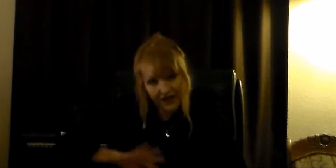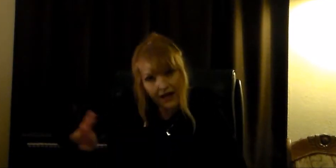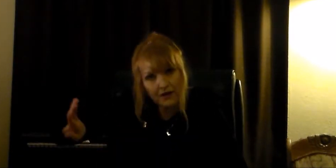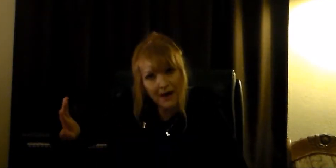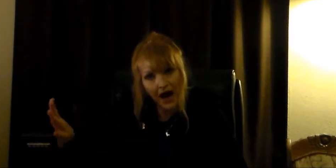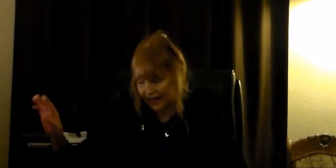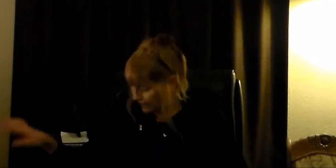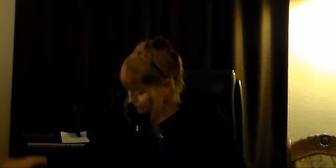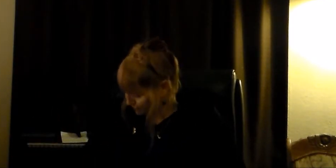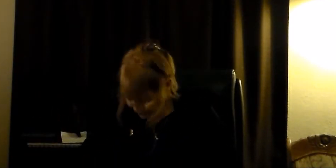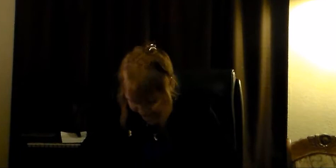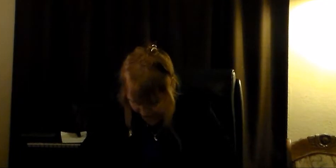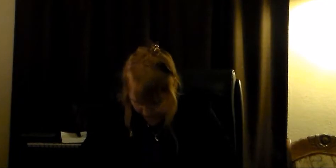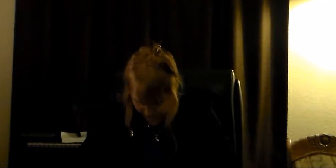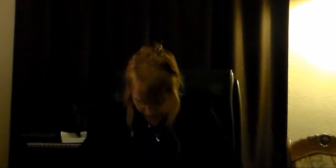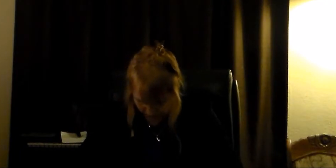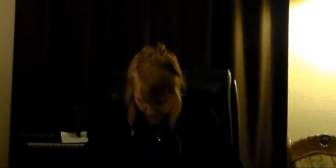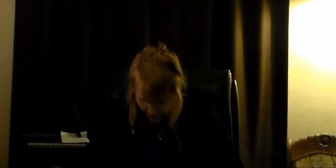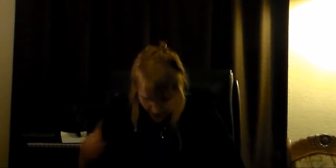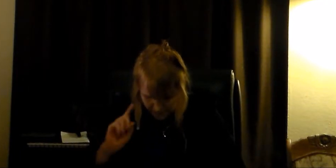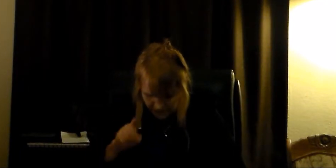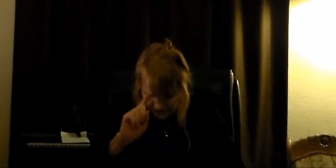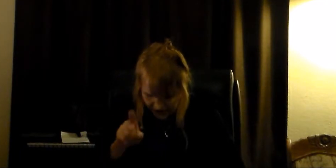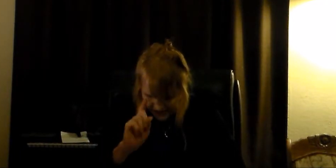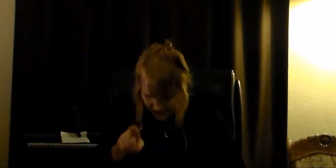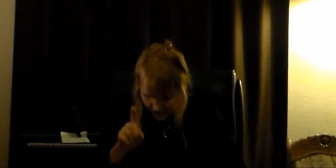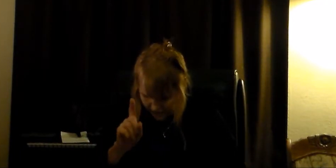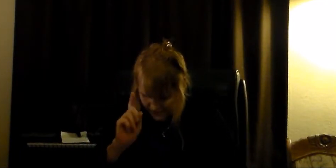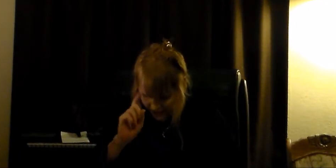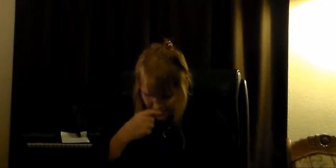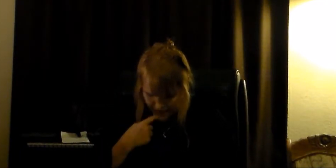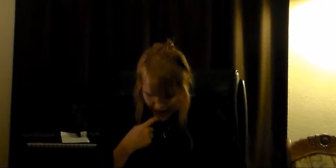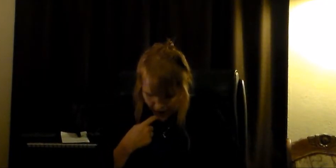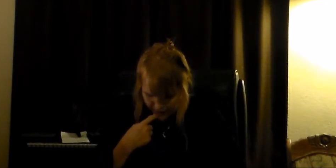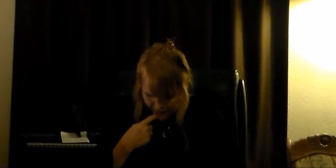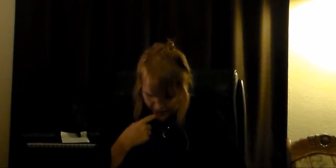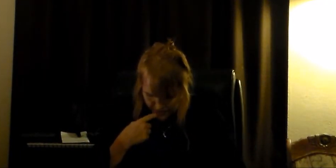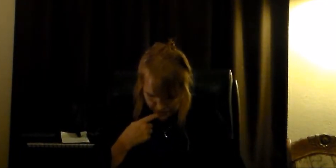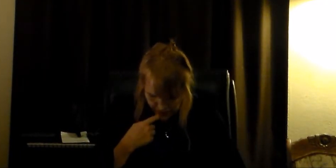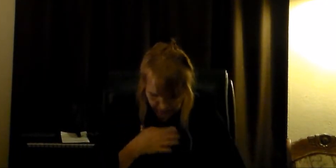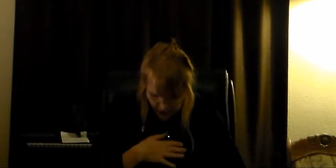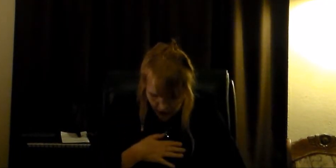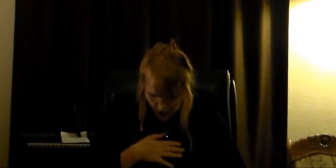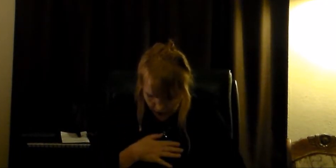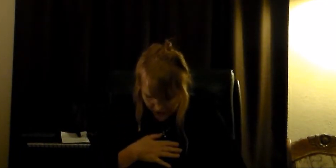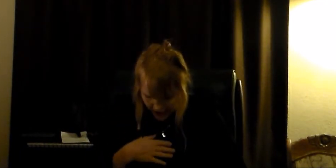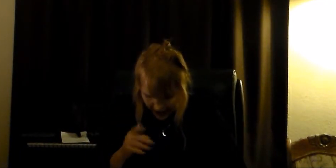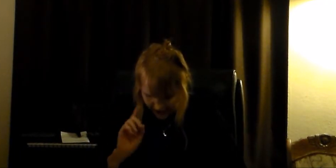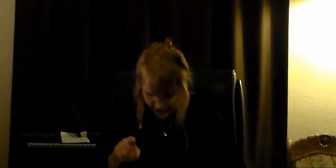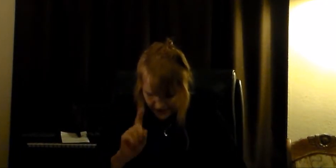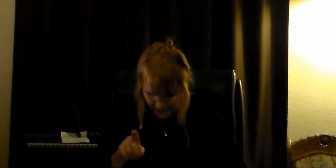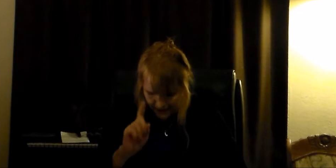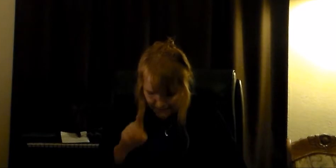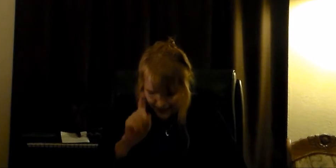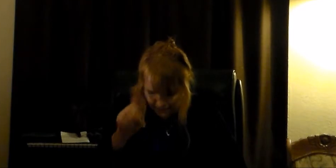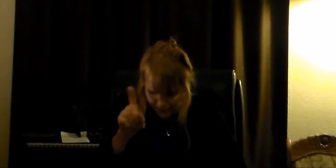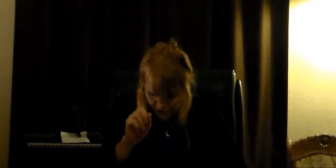out of the body. But the things that comes out of the mouth comes from the heart, and these make a man